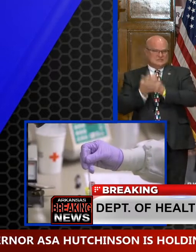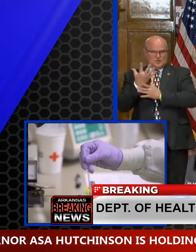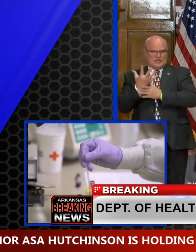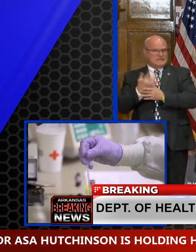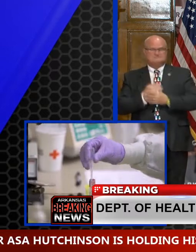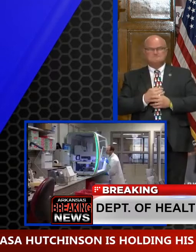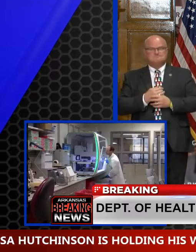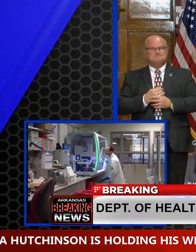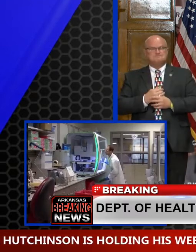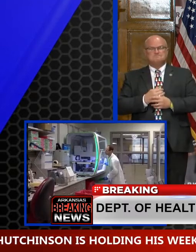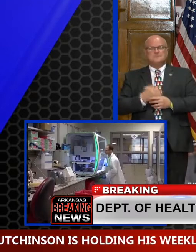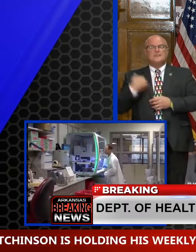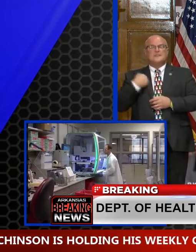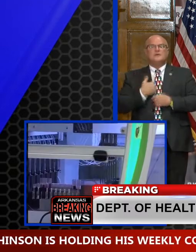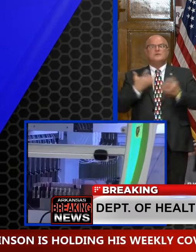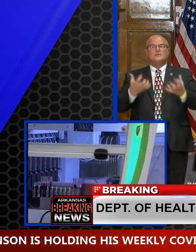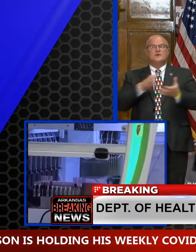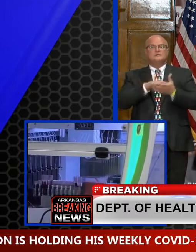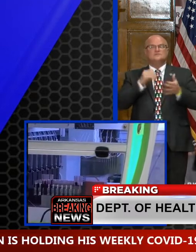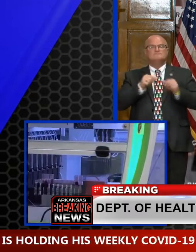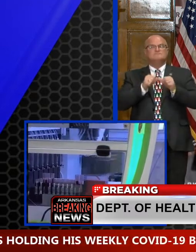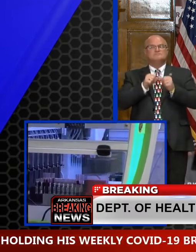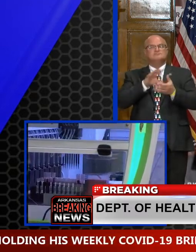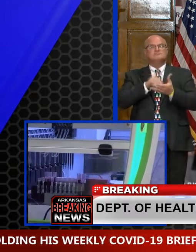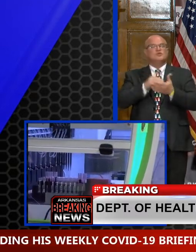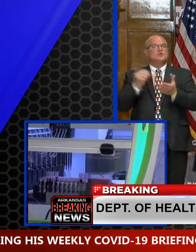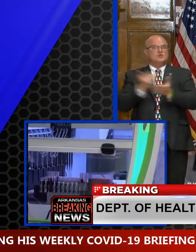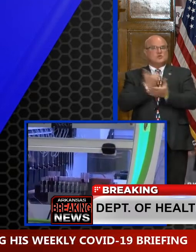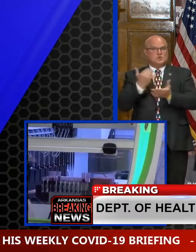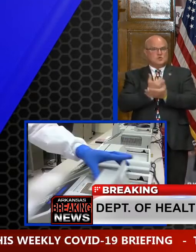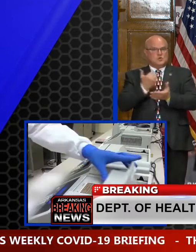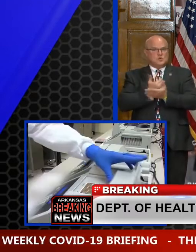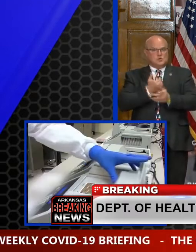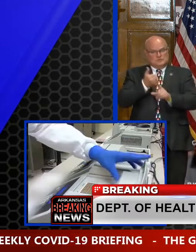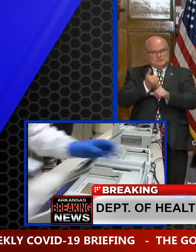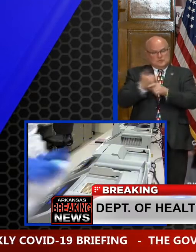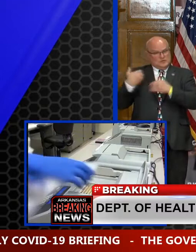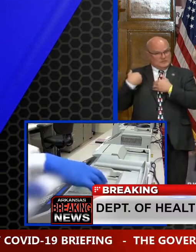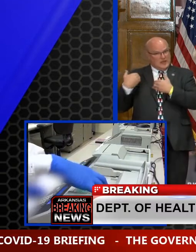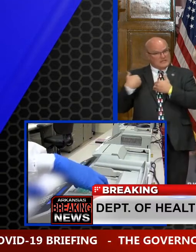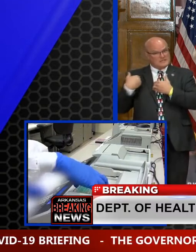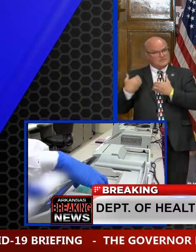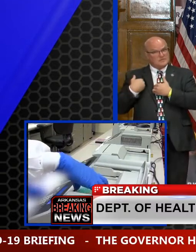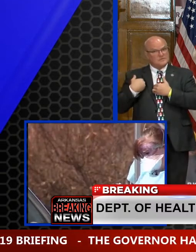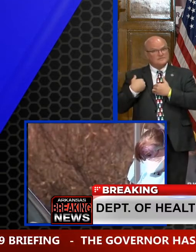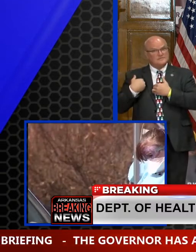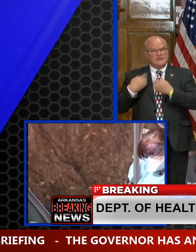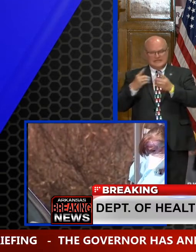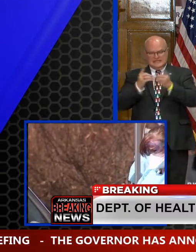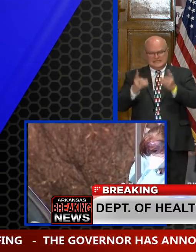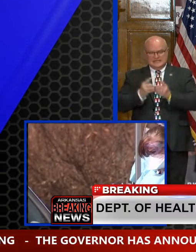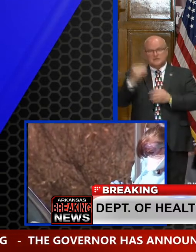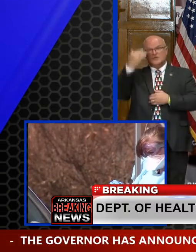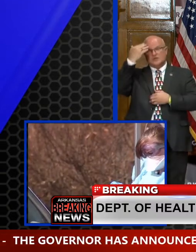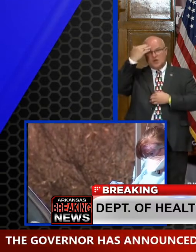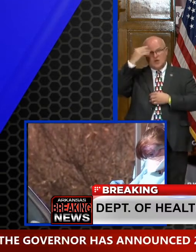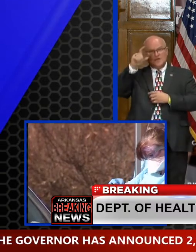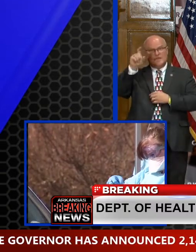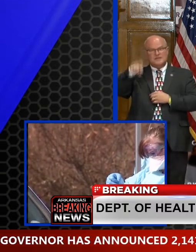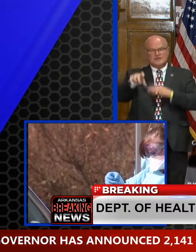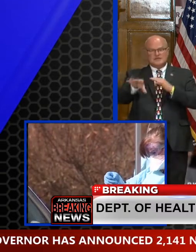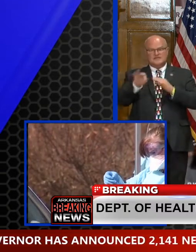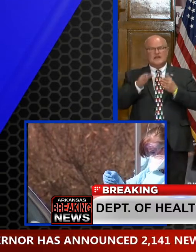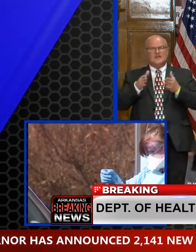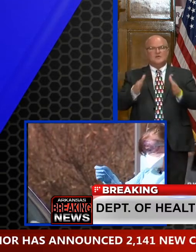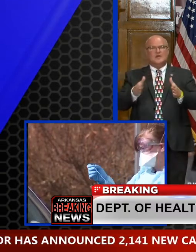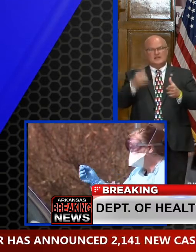want students to continue learning new material. They will still be responsible for that. Districts know that they have to find